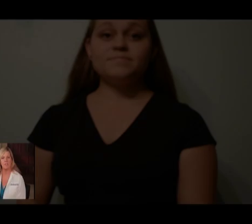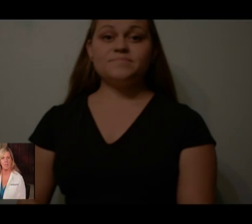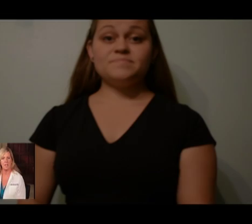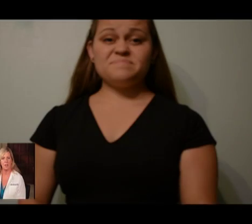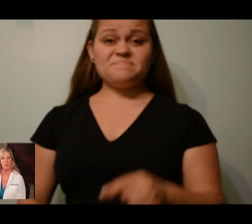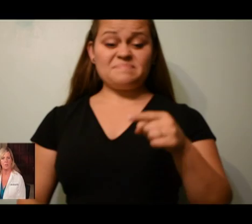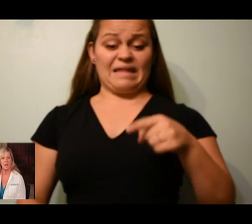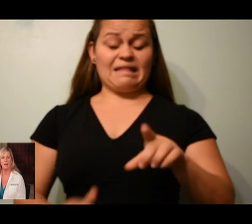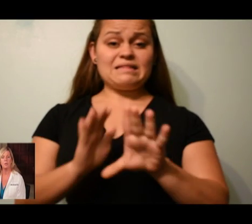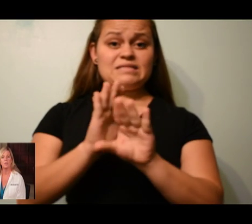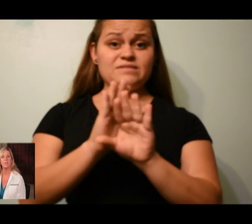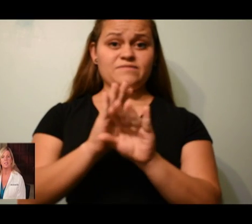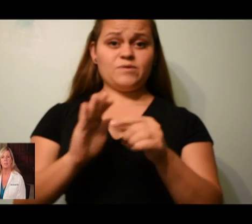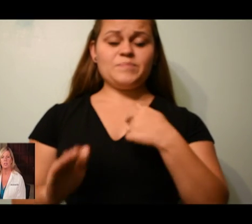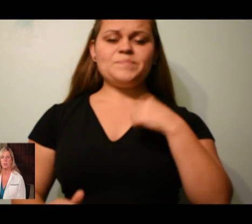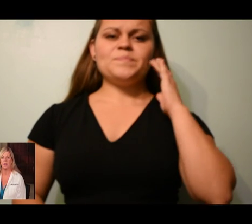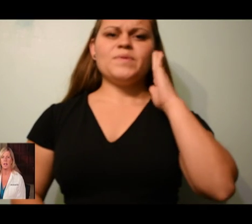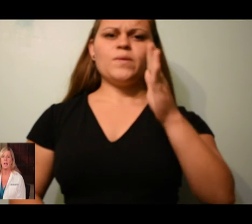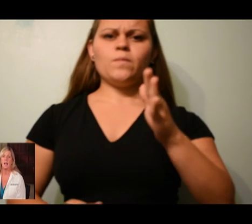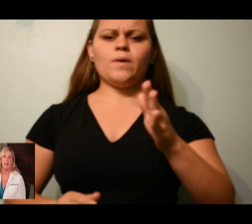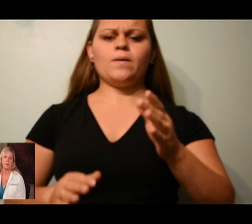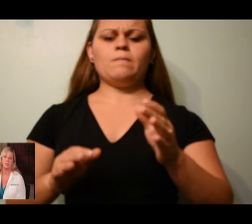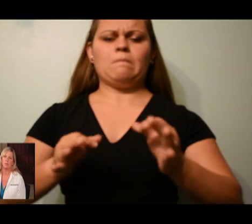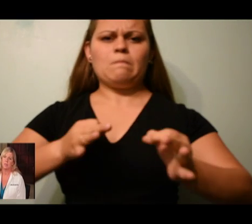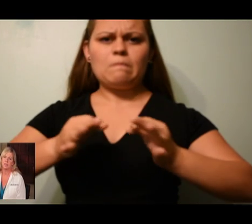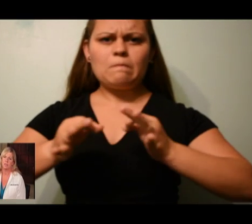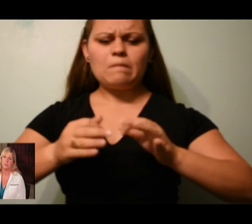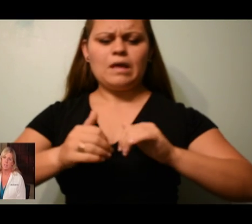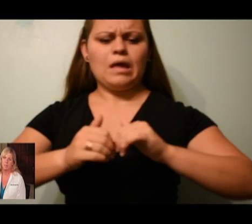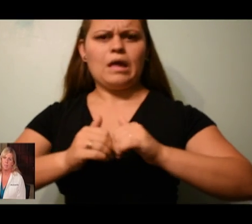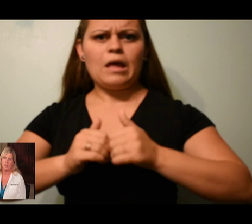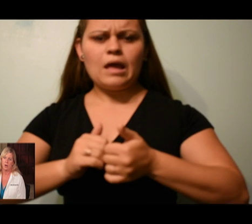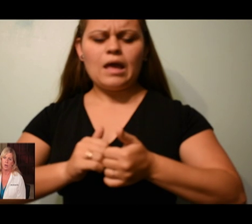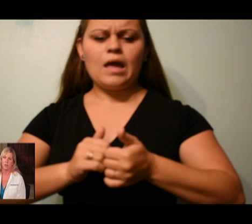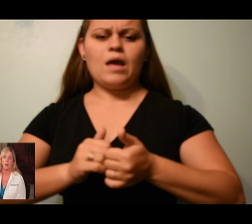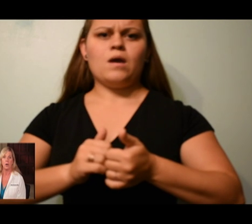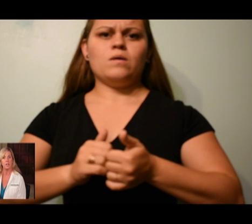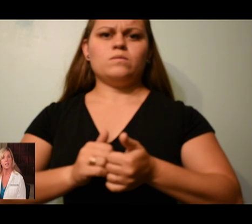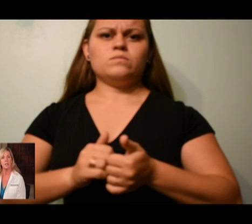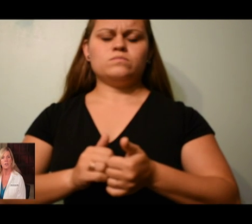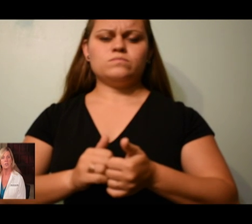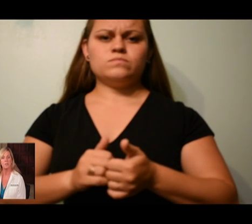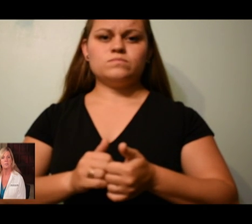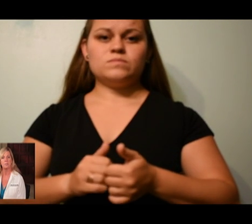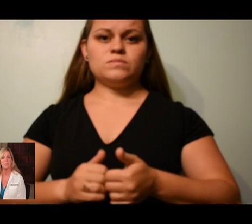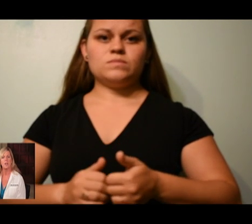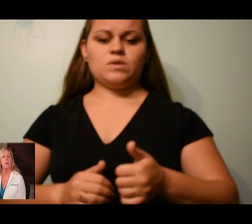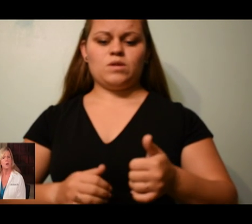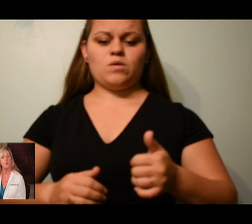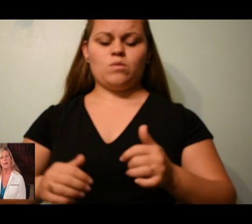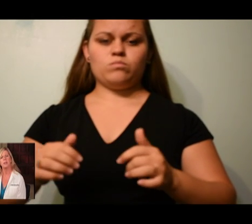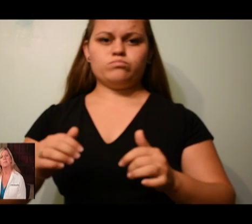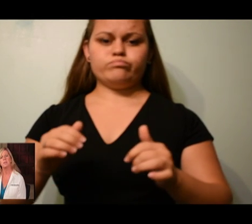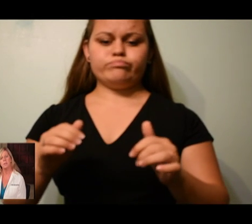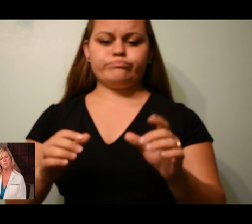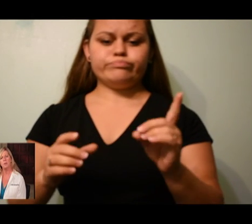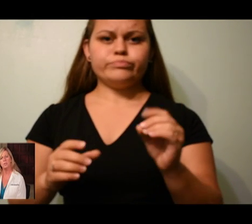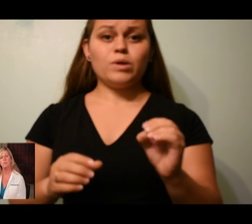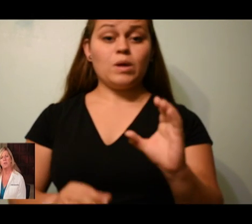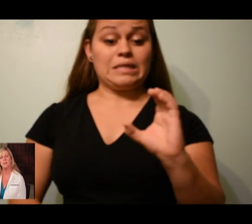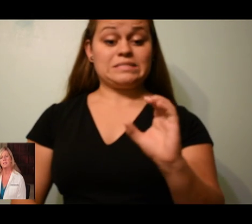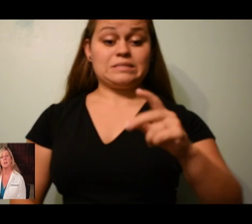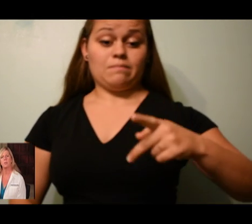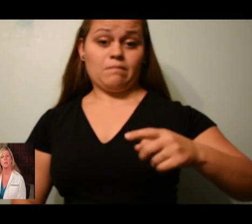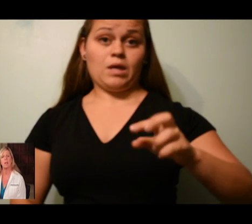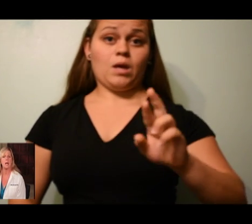In this video, I'm going to demonstrate how to administer CPR on an adult. Okay, suppose